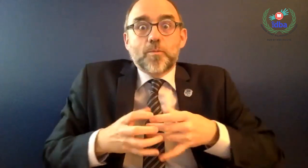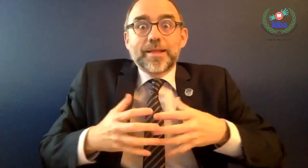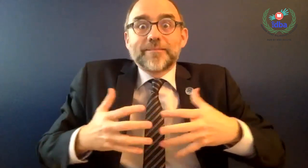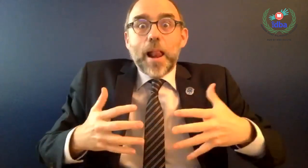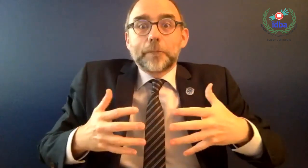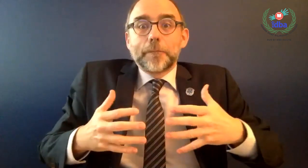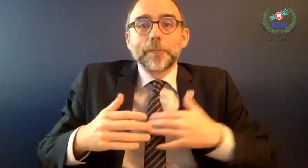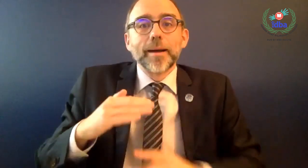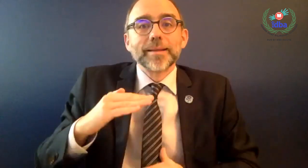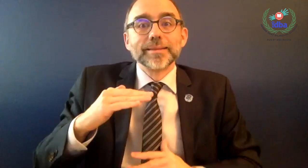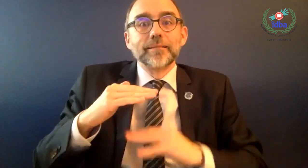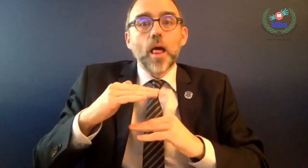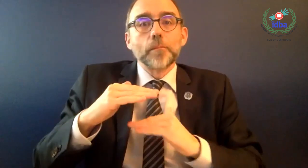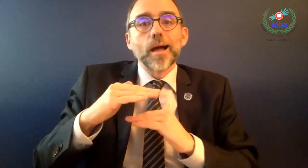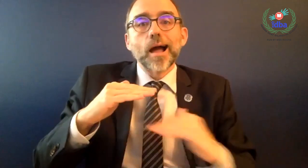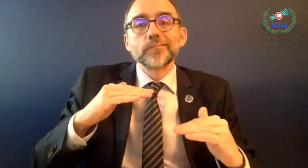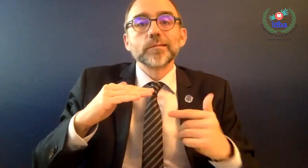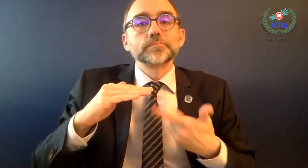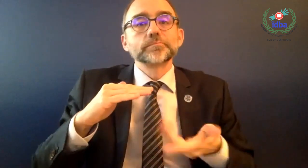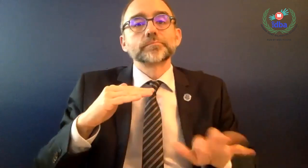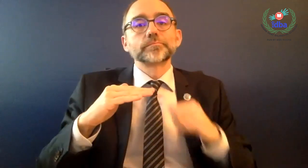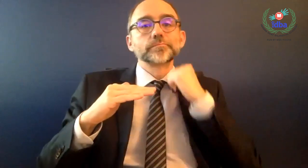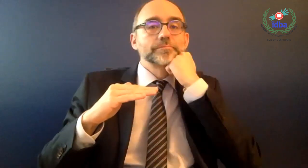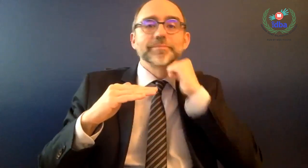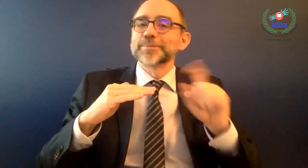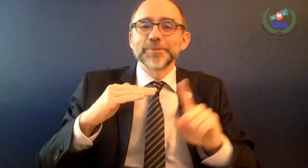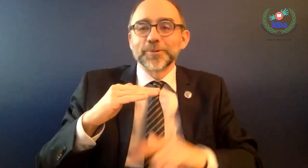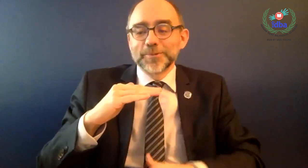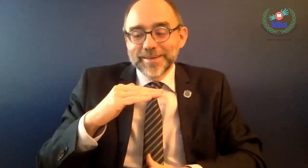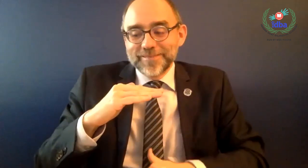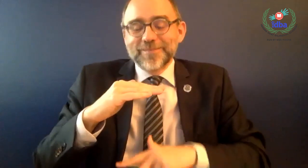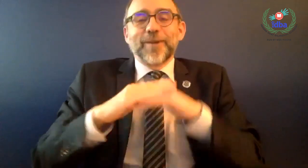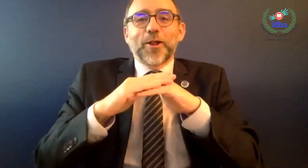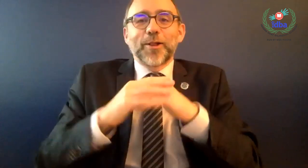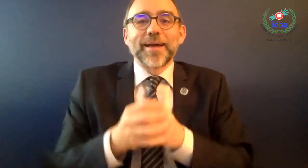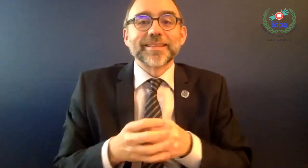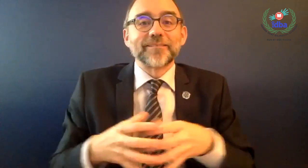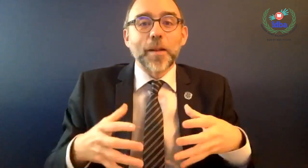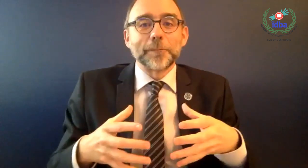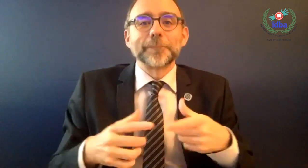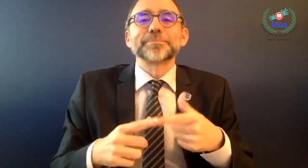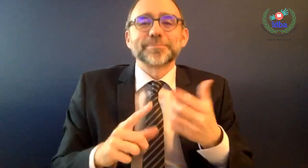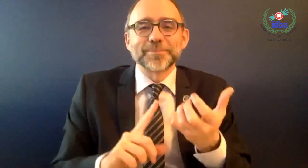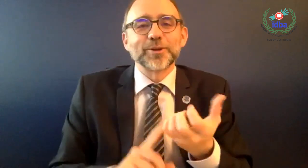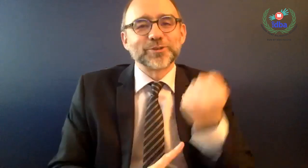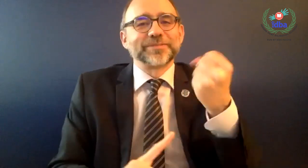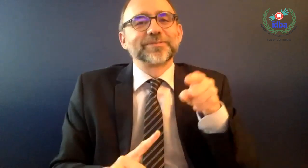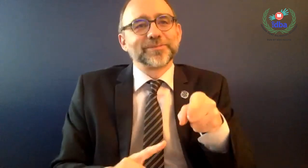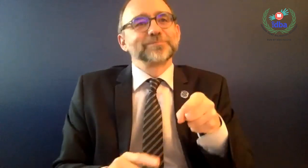they get the opportunity more and more. The third point is the more opportunities for the deaf as equal to the